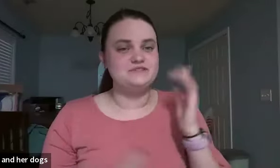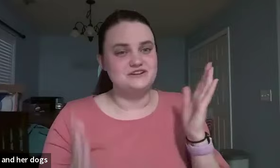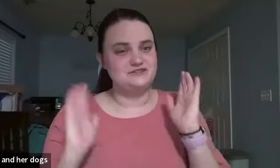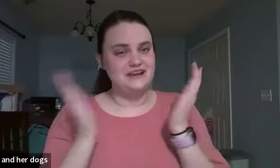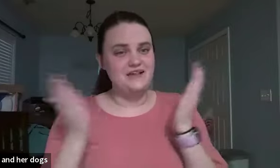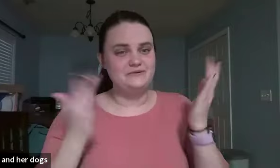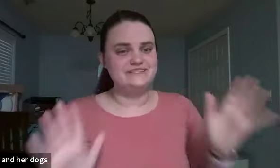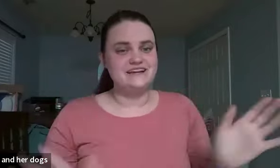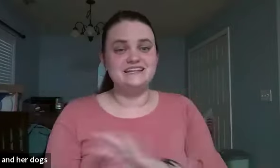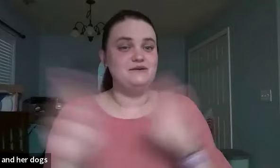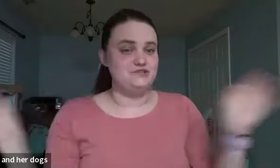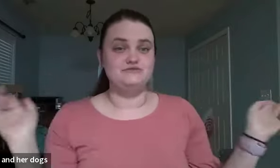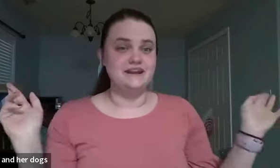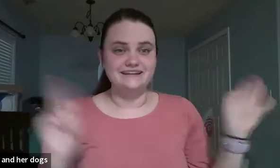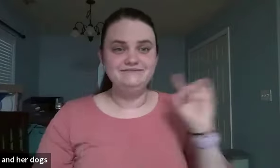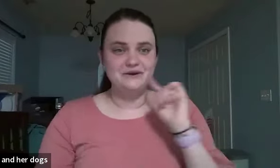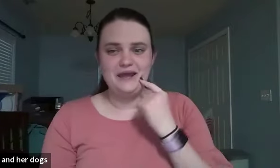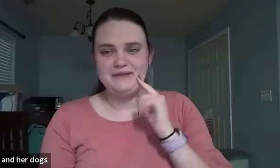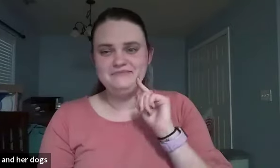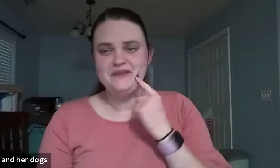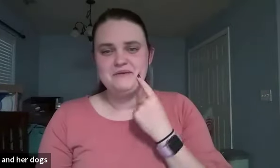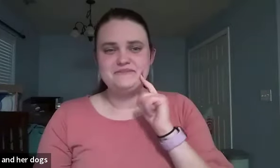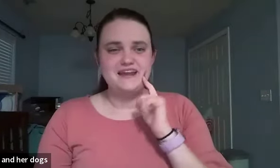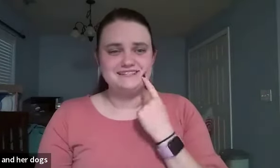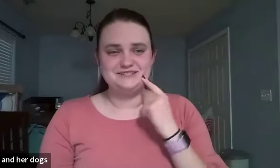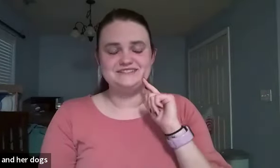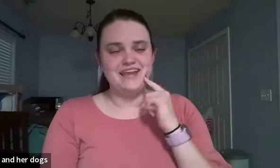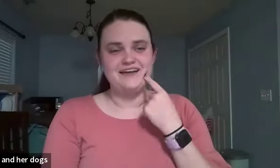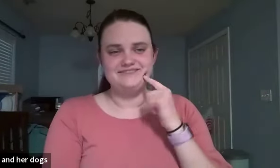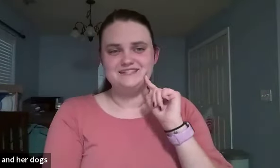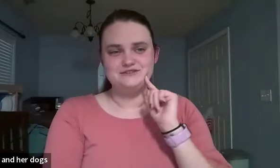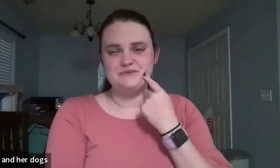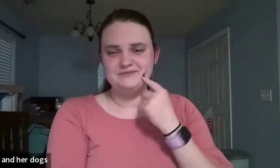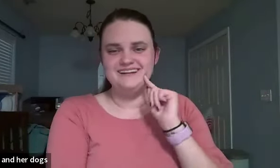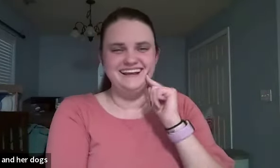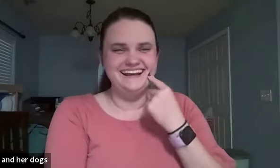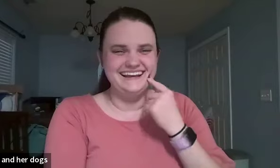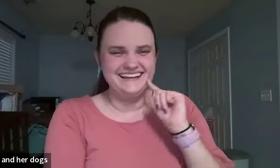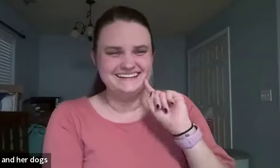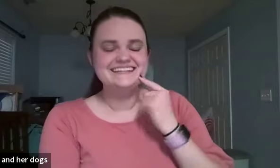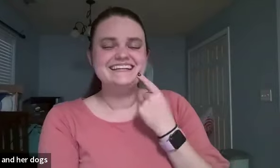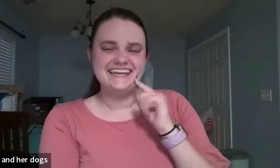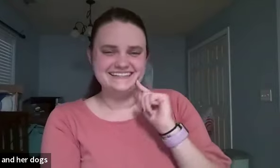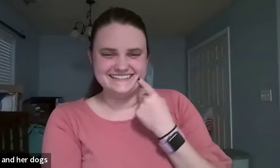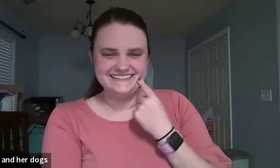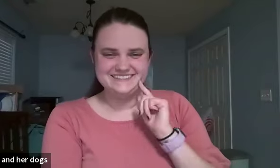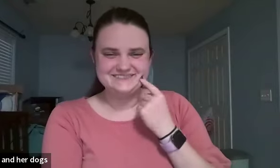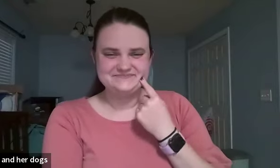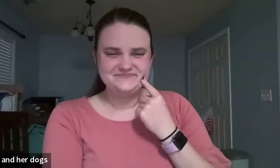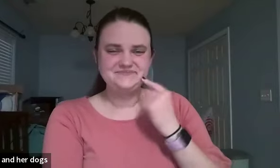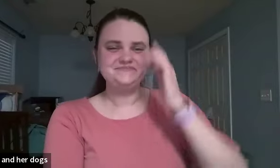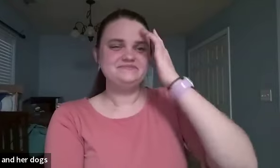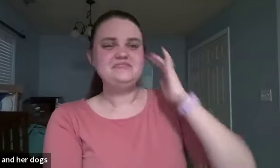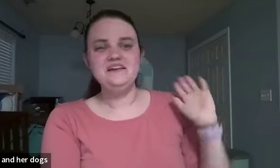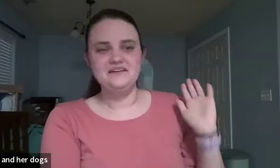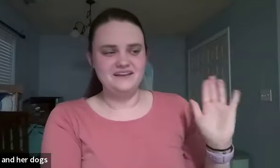was also during Halloween science and I was just ready. Okay. But that is that's so smart. Candy.